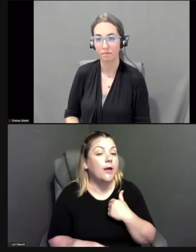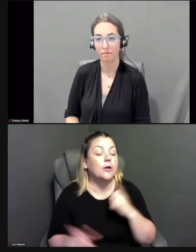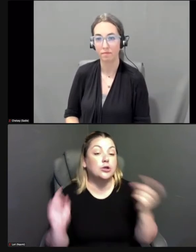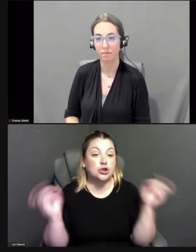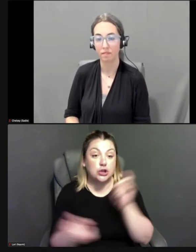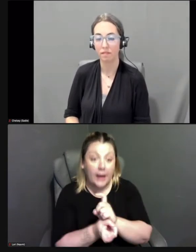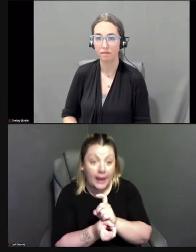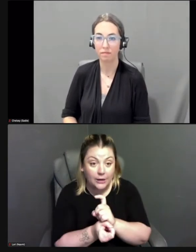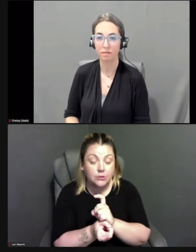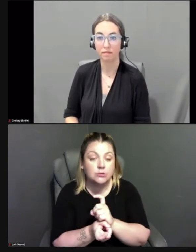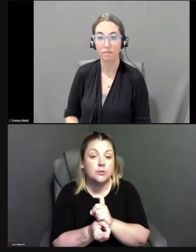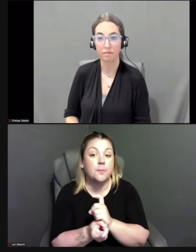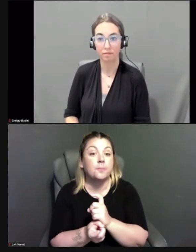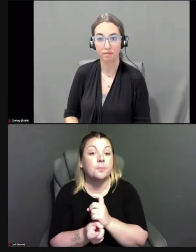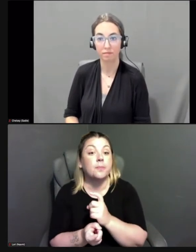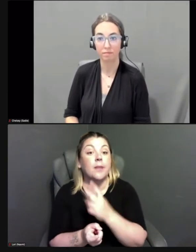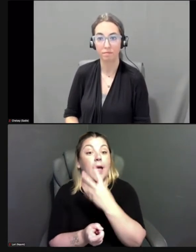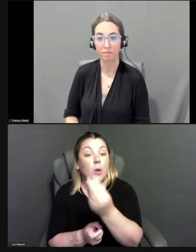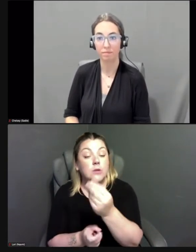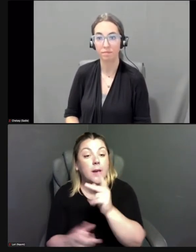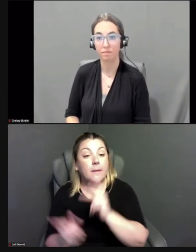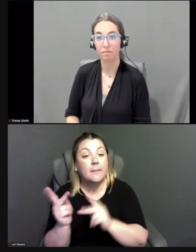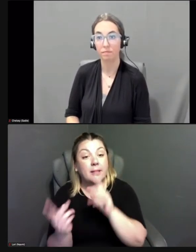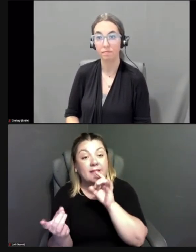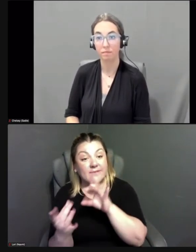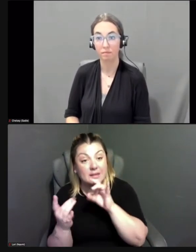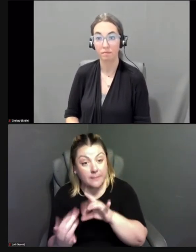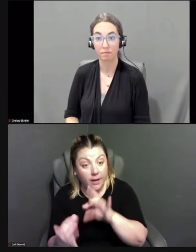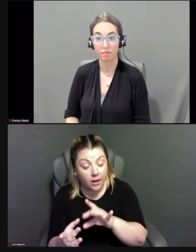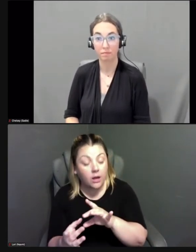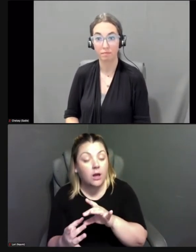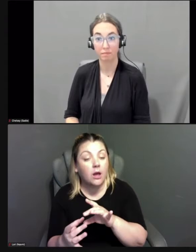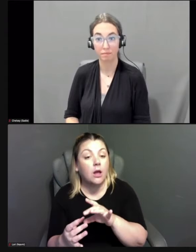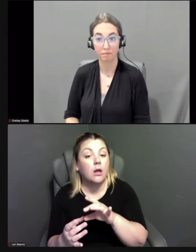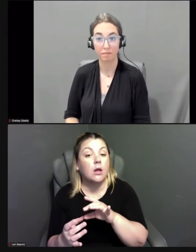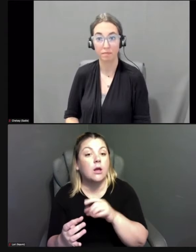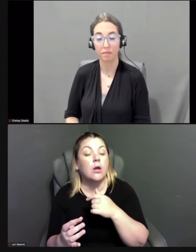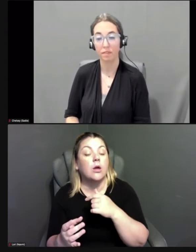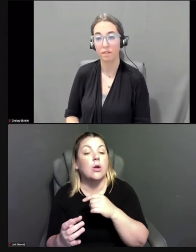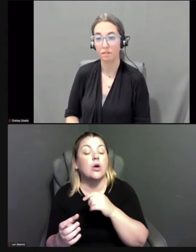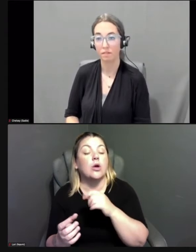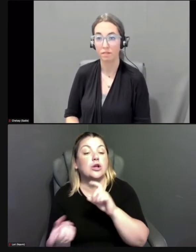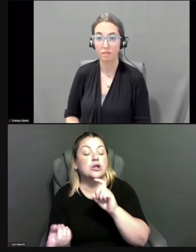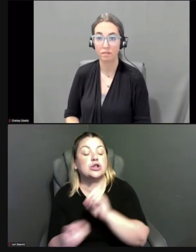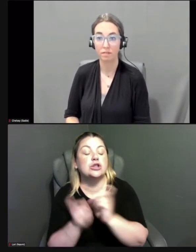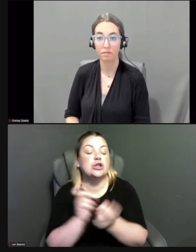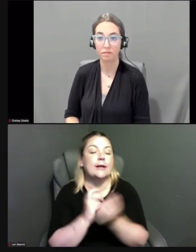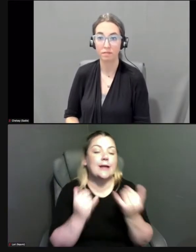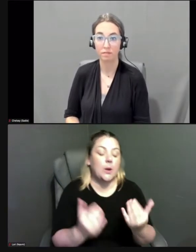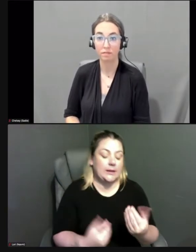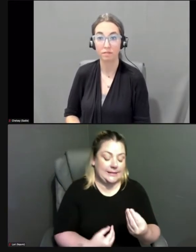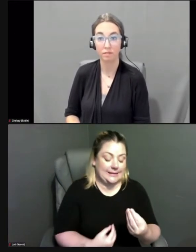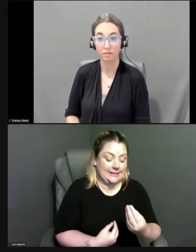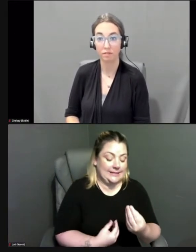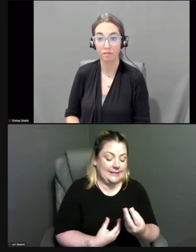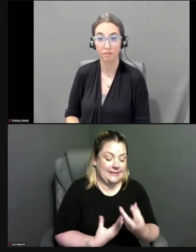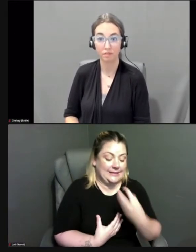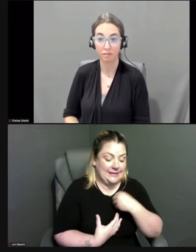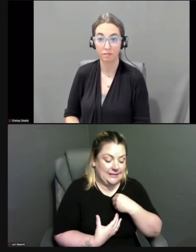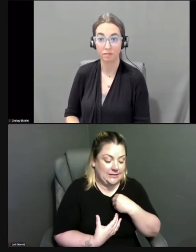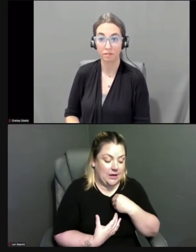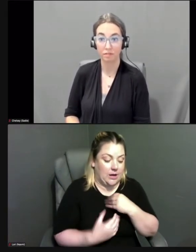the external feedback of cardio with the like external drive of strength